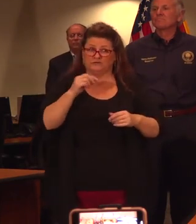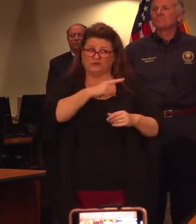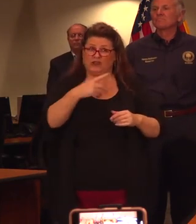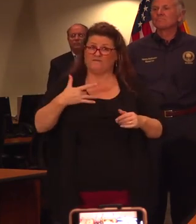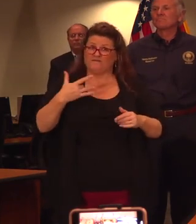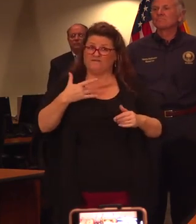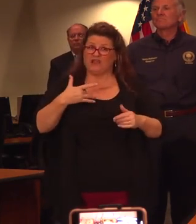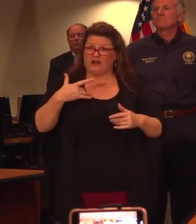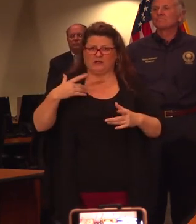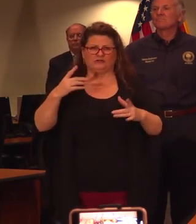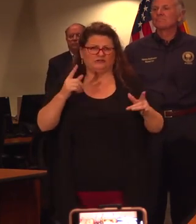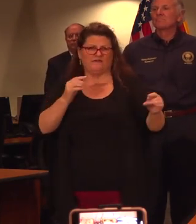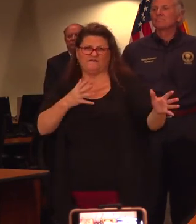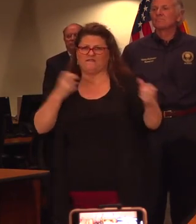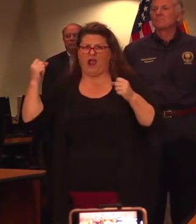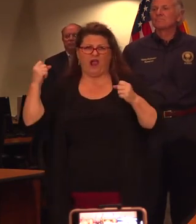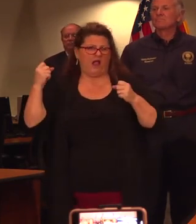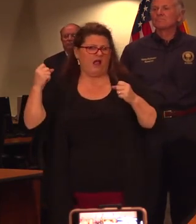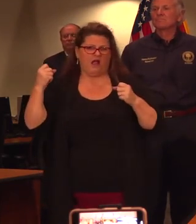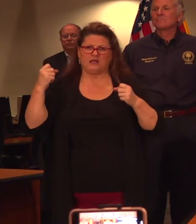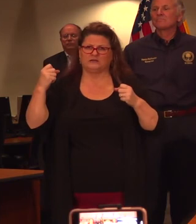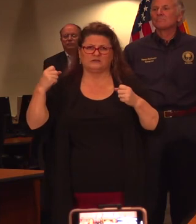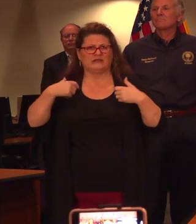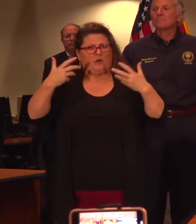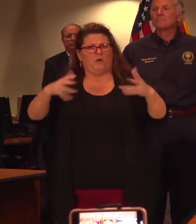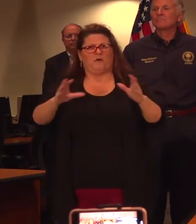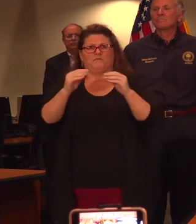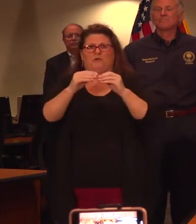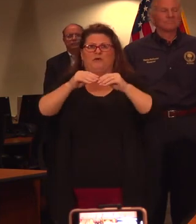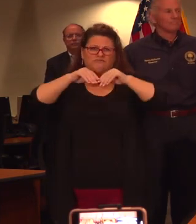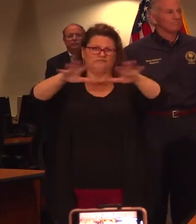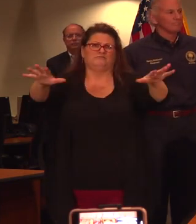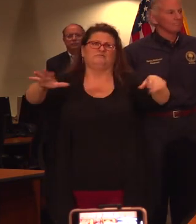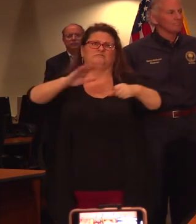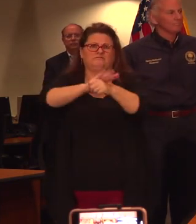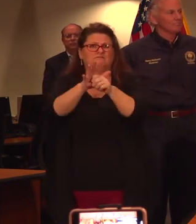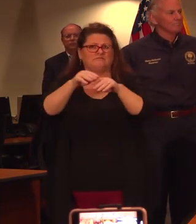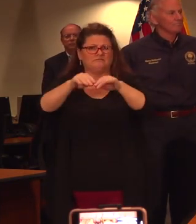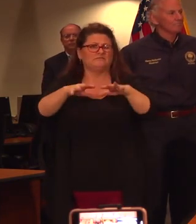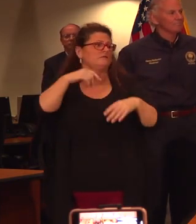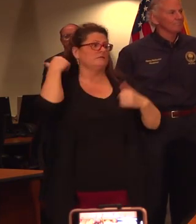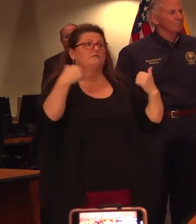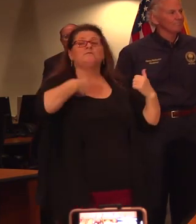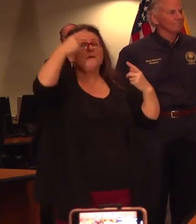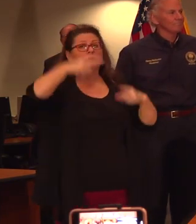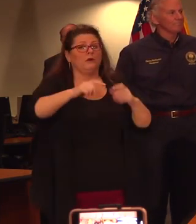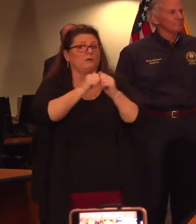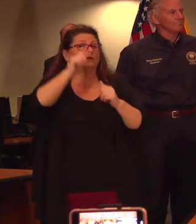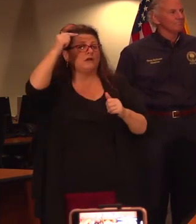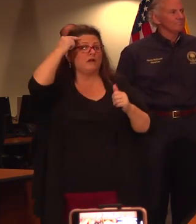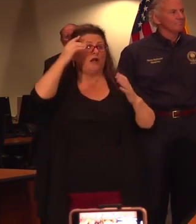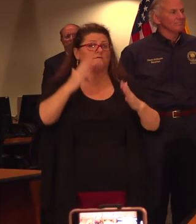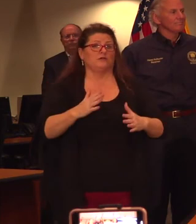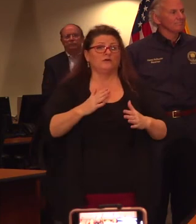What's your opinion? Could this set us back infection-wise, opening up too quick? Well, I agree with the governor's statement that we will be looking at